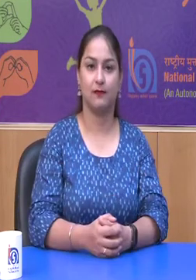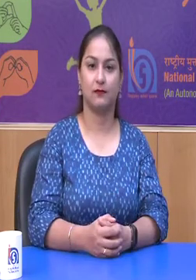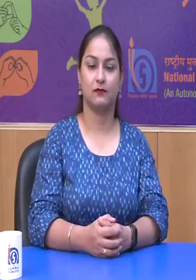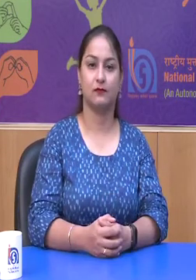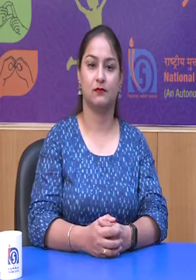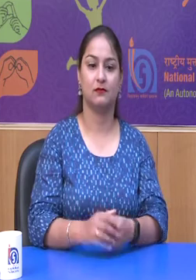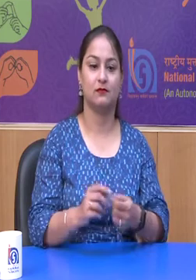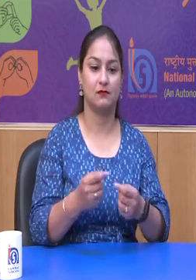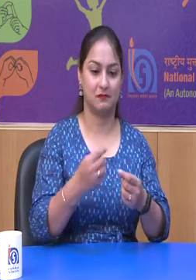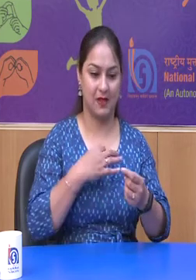jute,